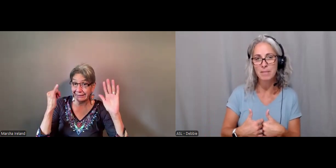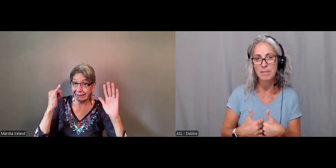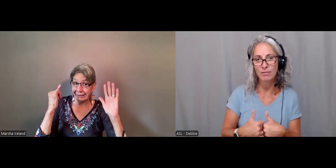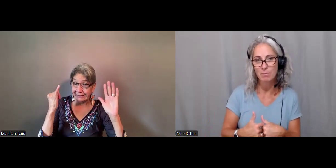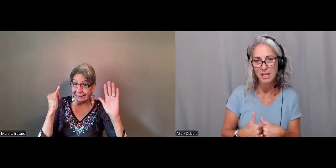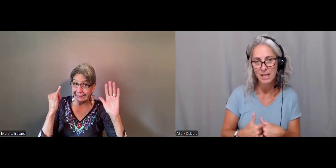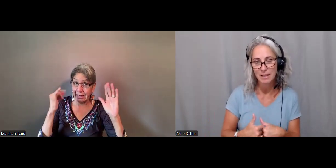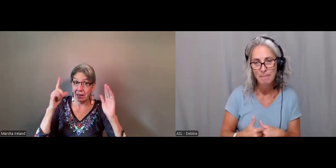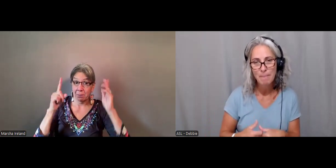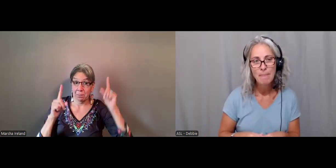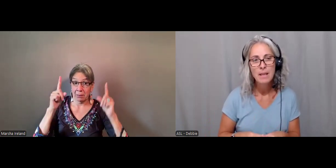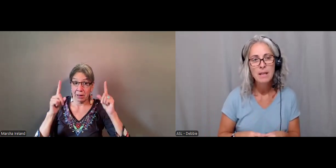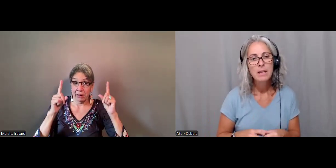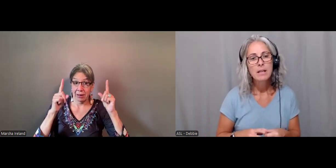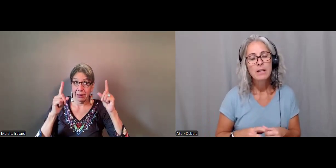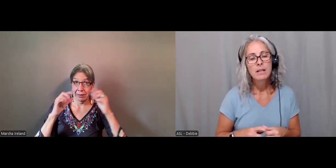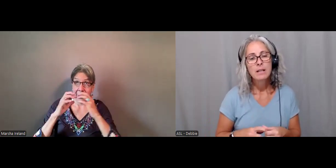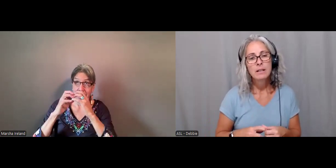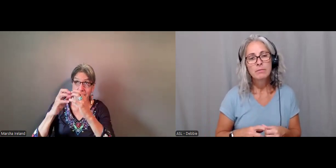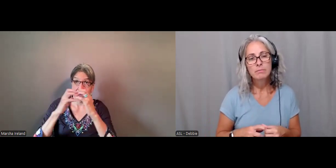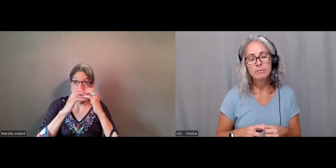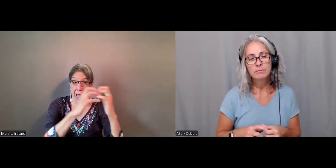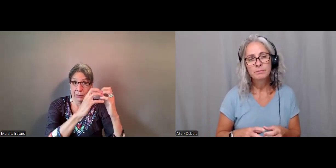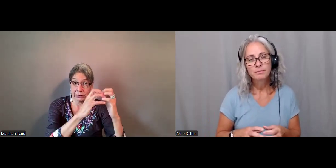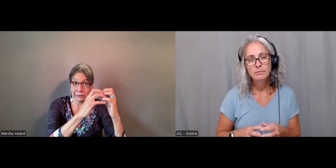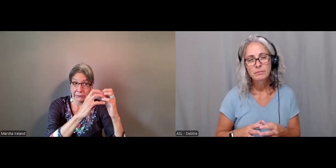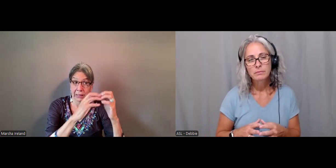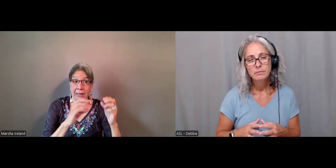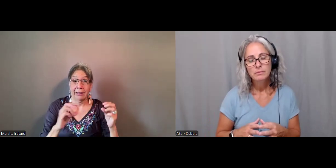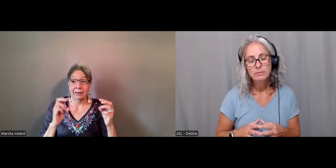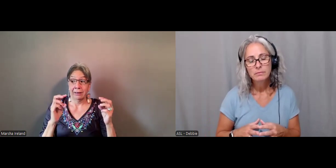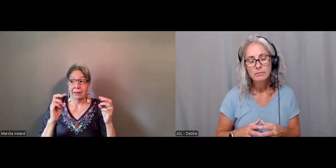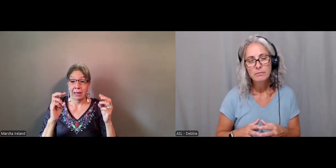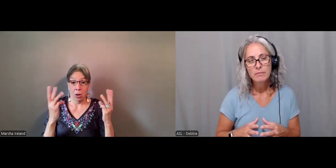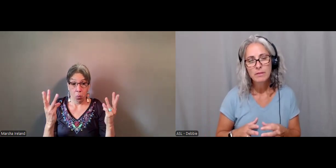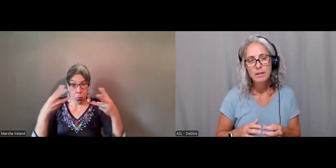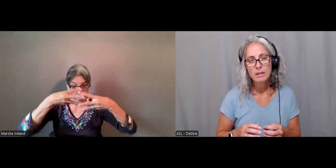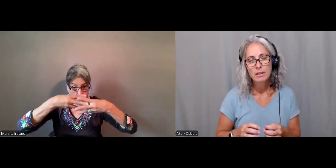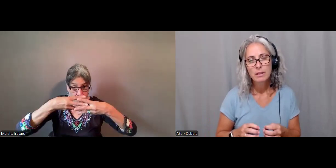that mean for me?